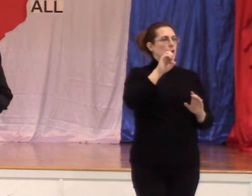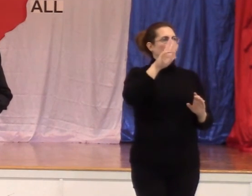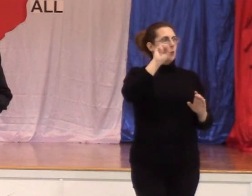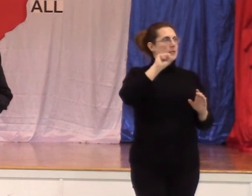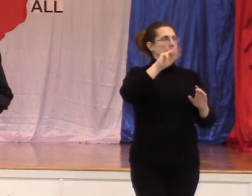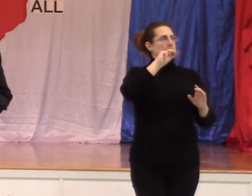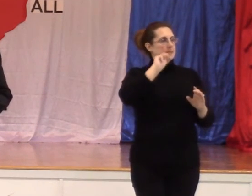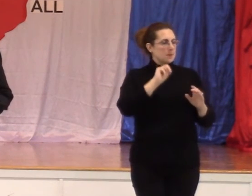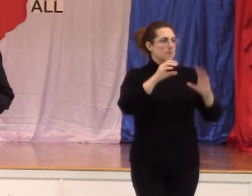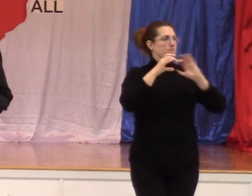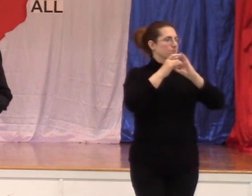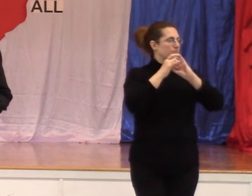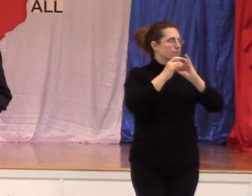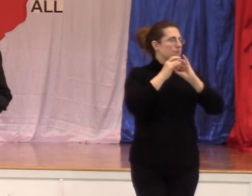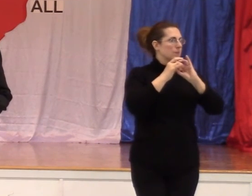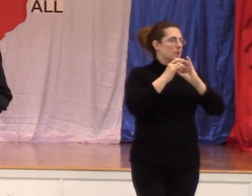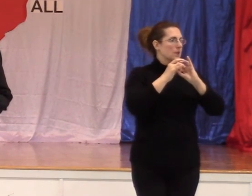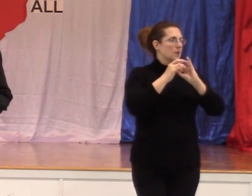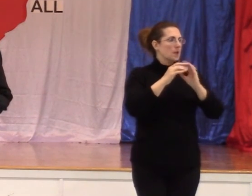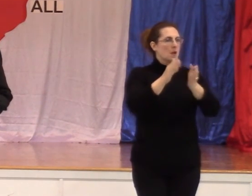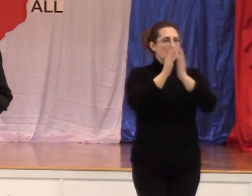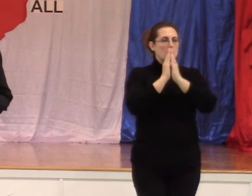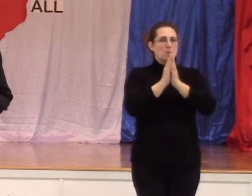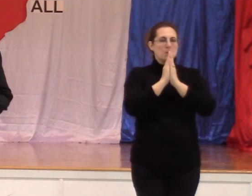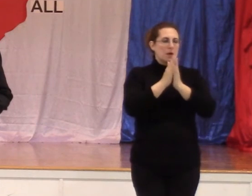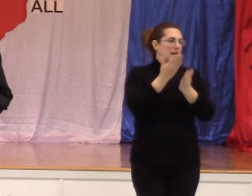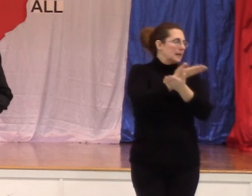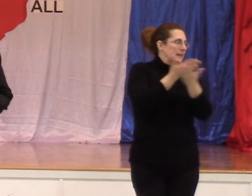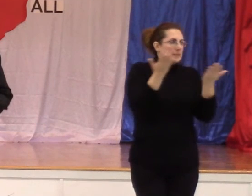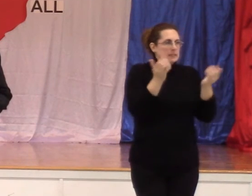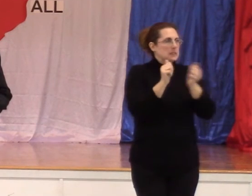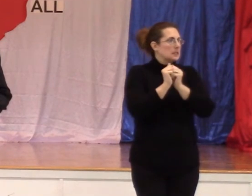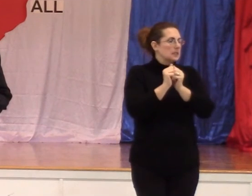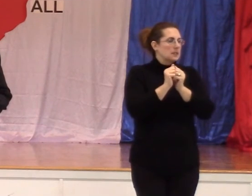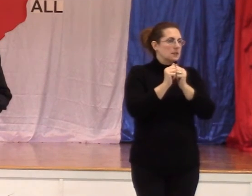syncretism, praying in stadiums and stuff like that.